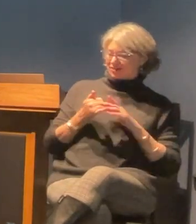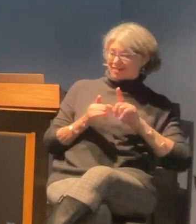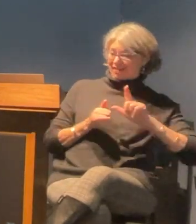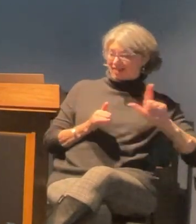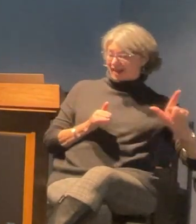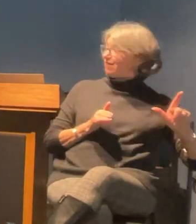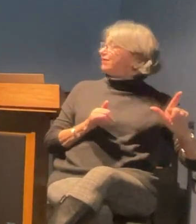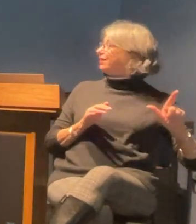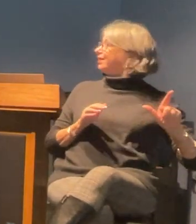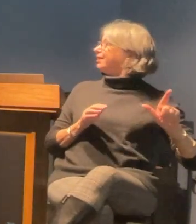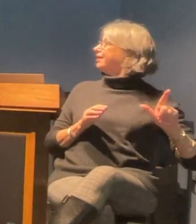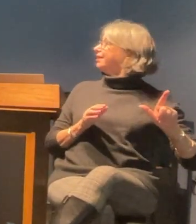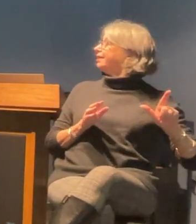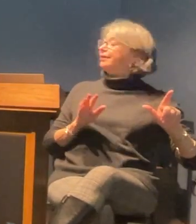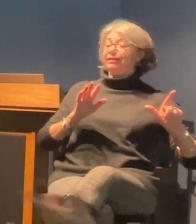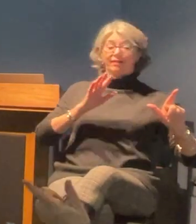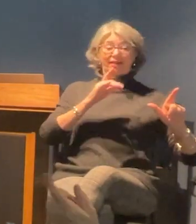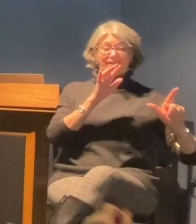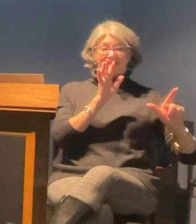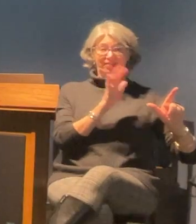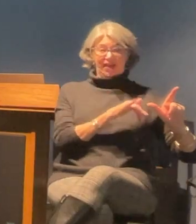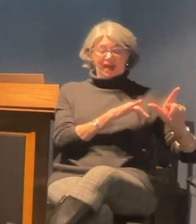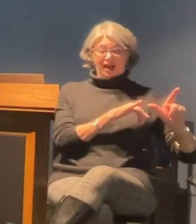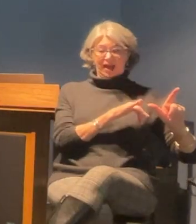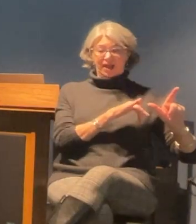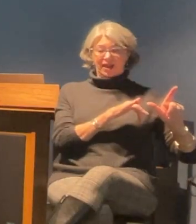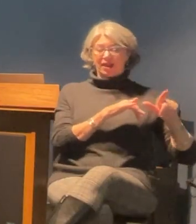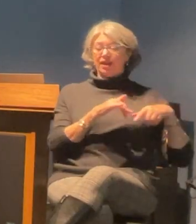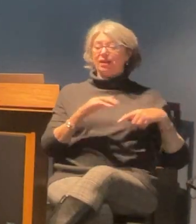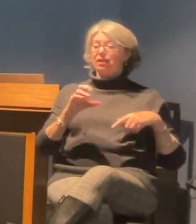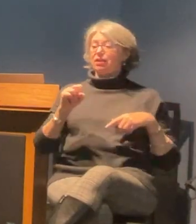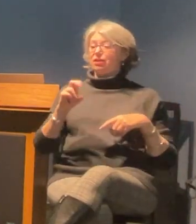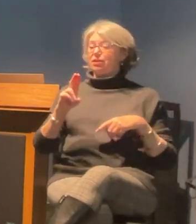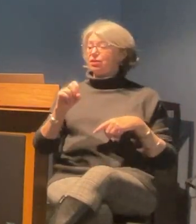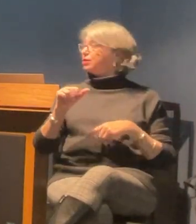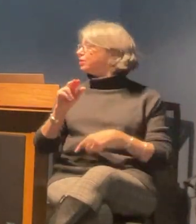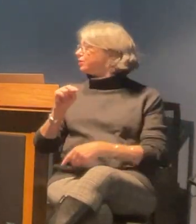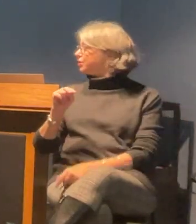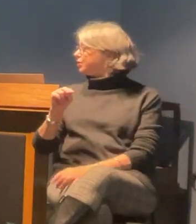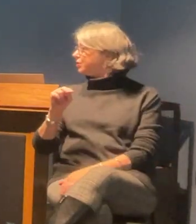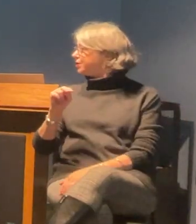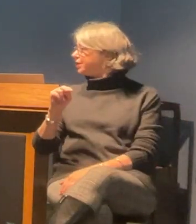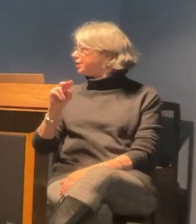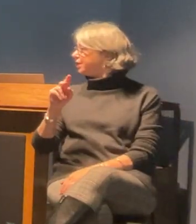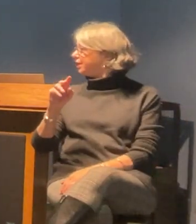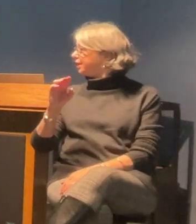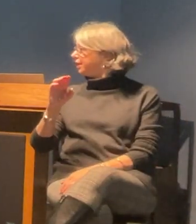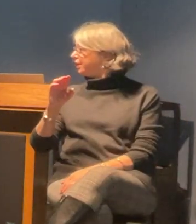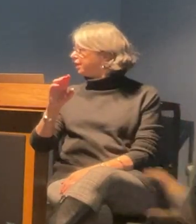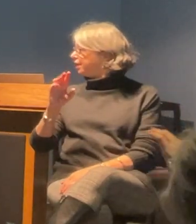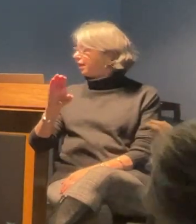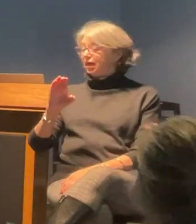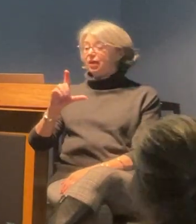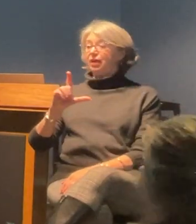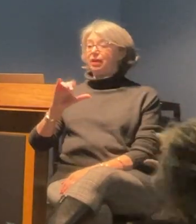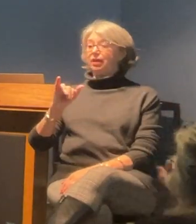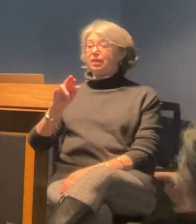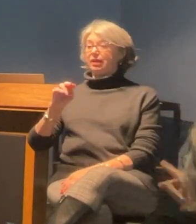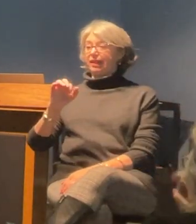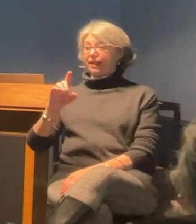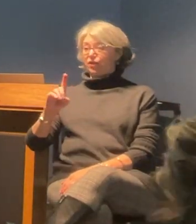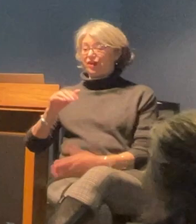left with that of Susan Clinard in the center,